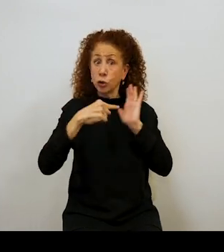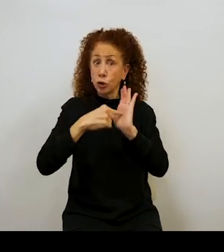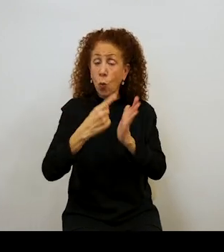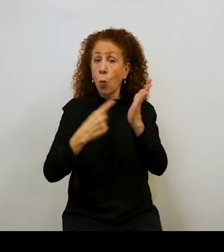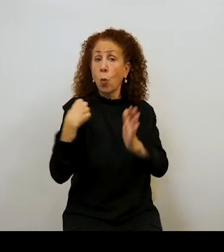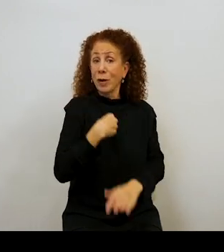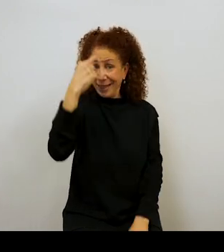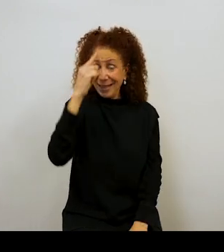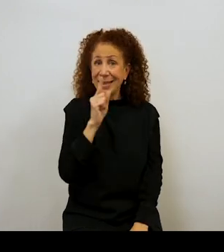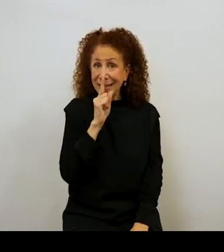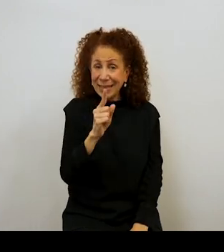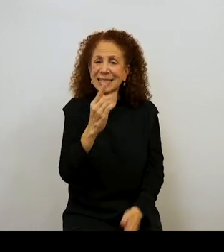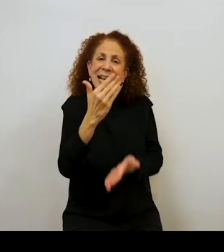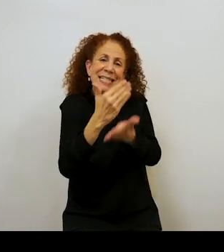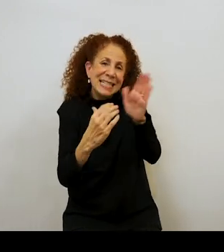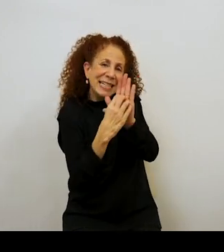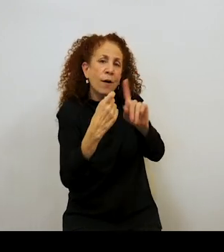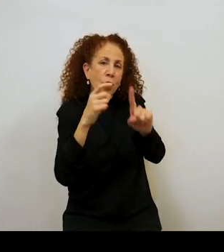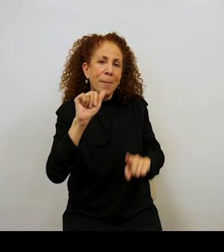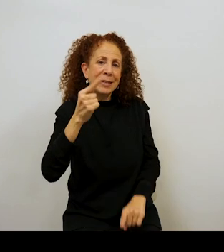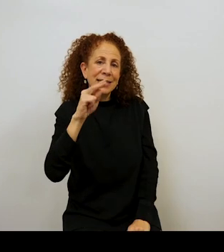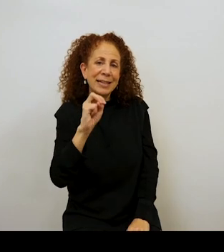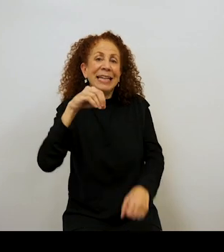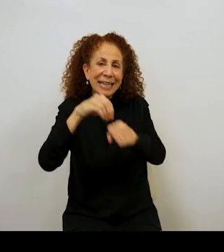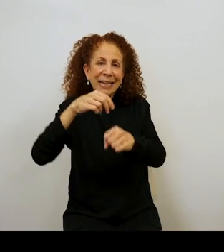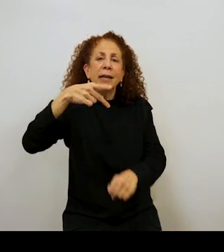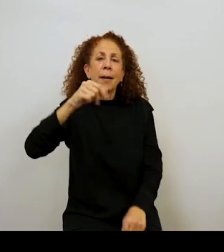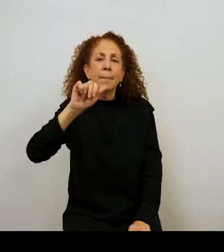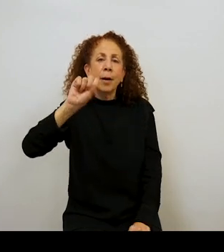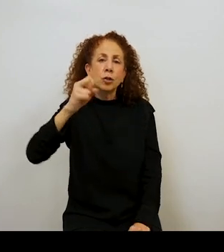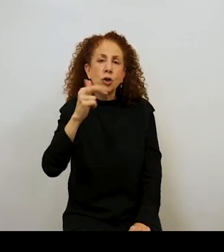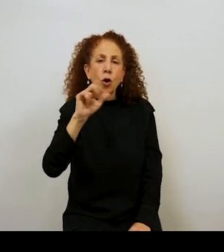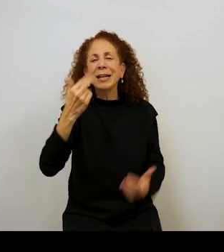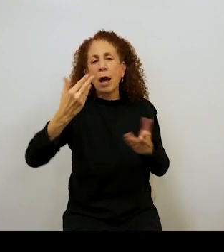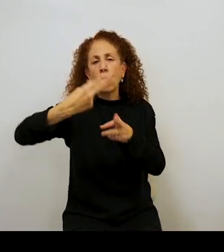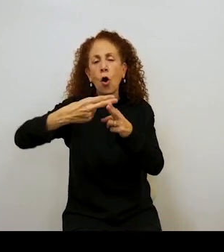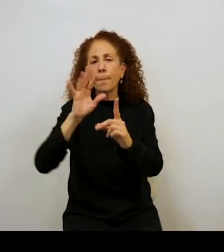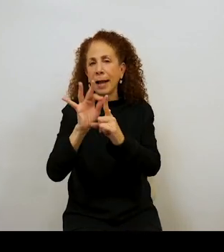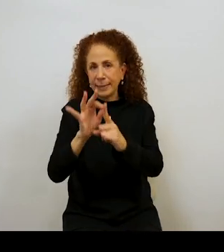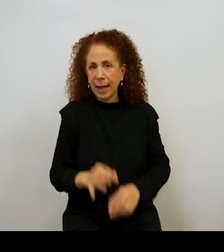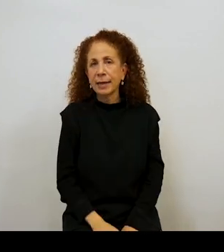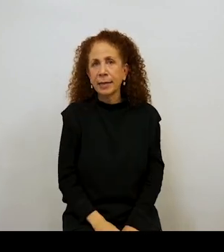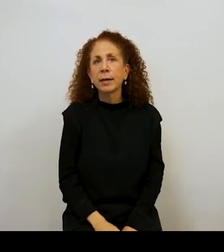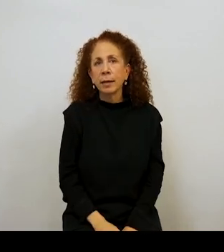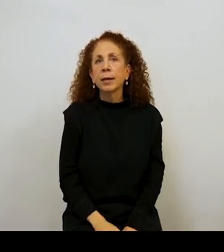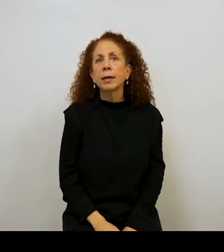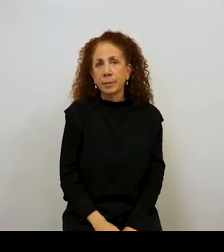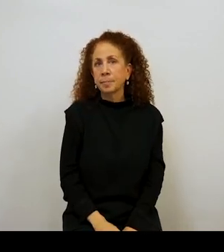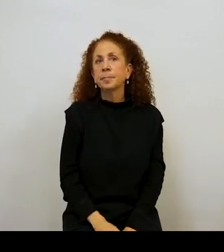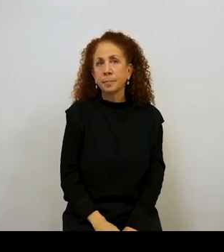is a scene from Antigone, mm-hmm. you know, which is in Peshawar, in mm-hmm. what is now Pakistan. Mm-hmm. You know, that,